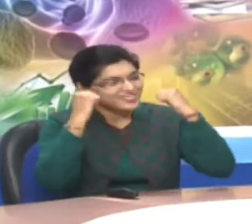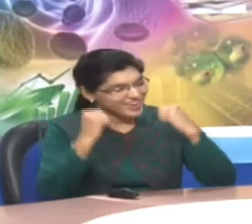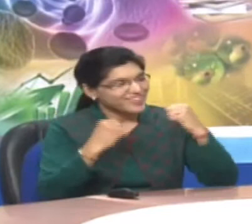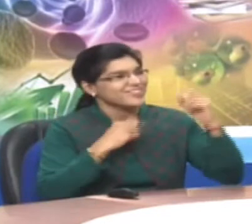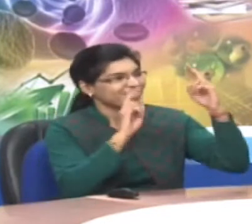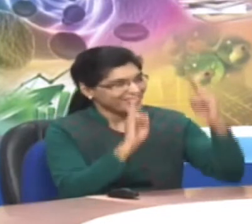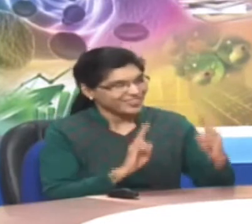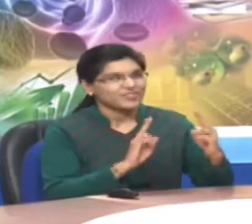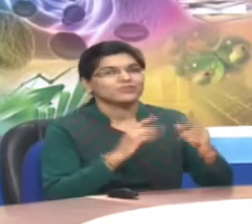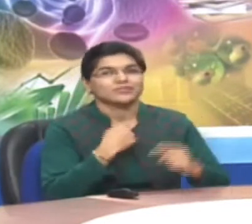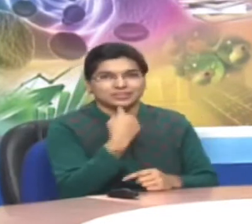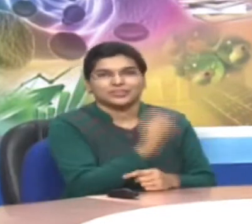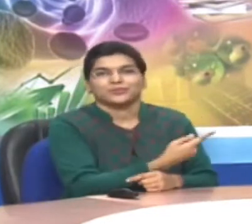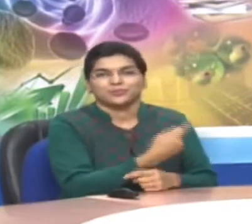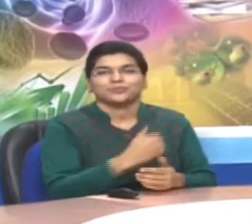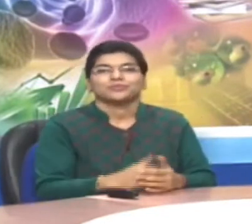comfortable, but I am not.